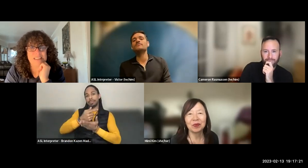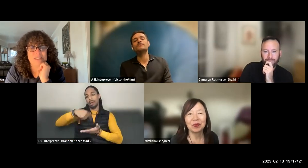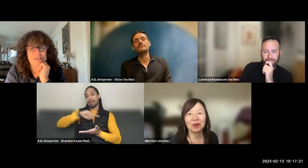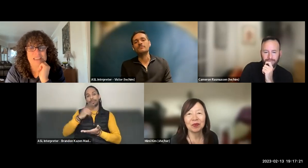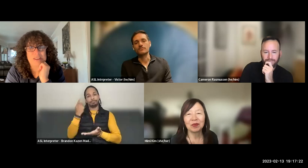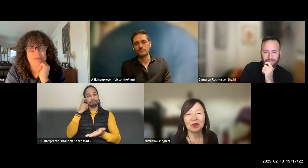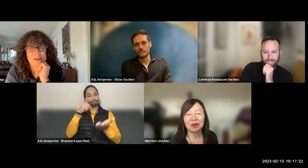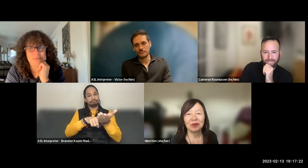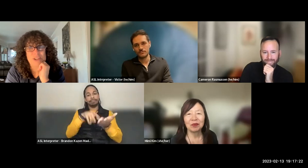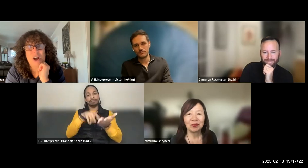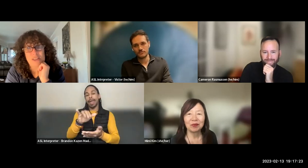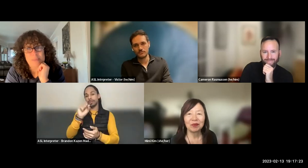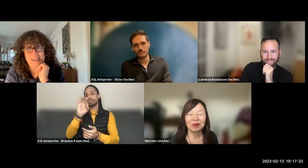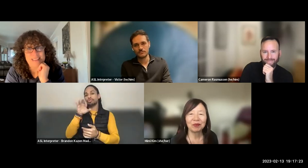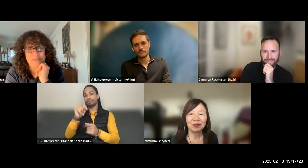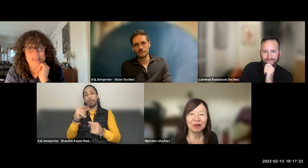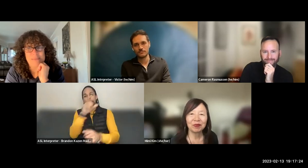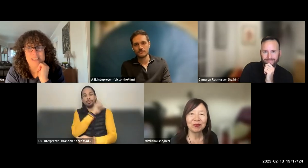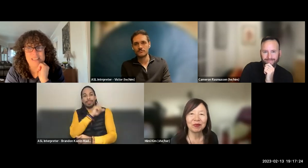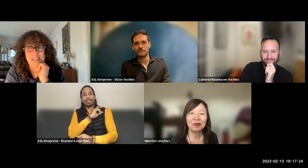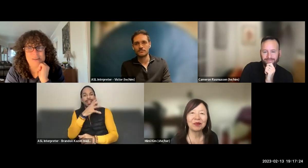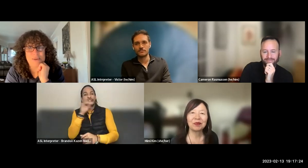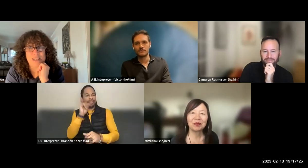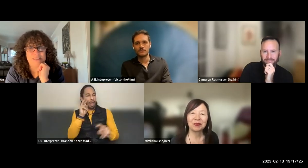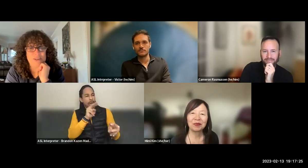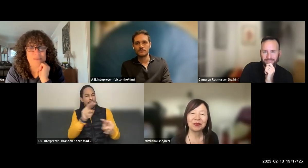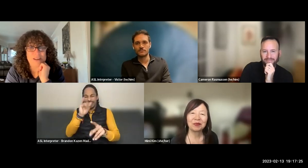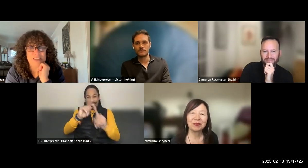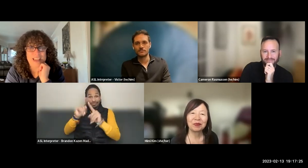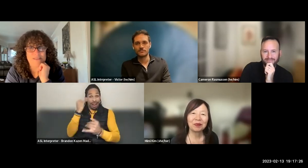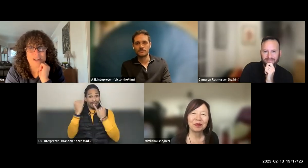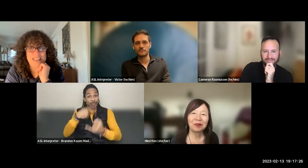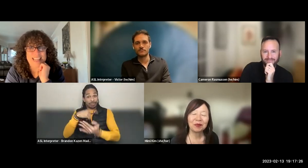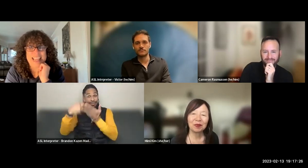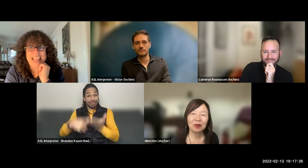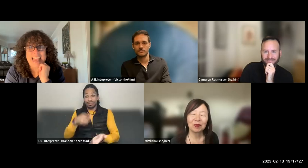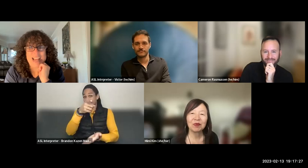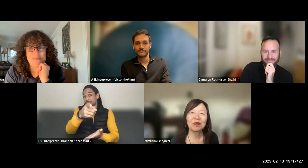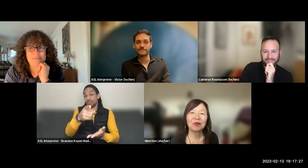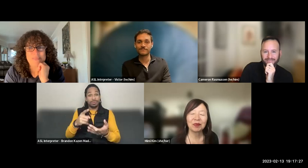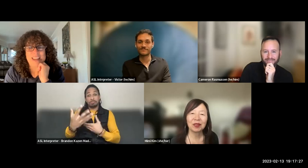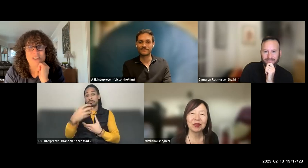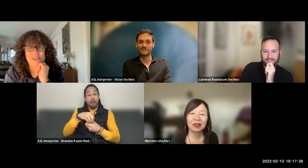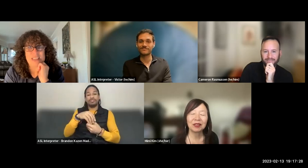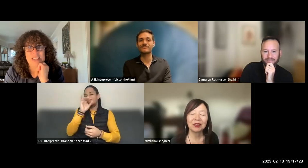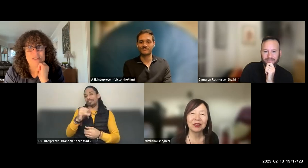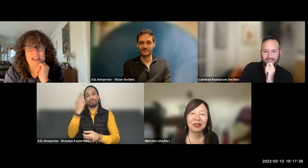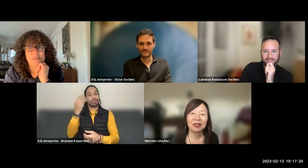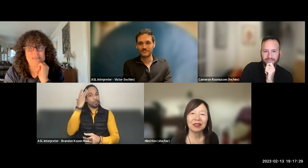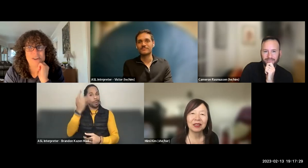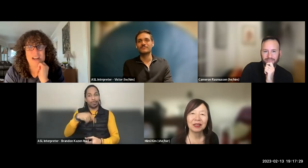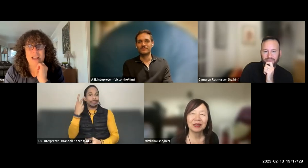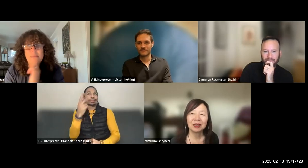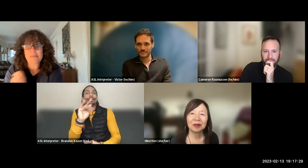many decades. So thank you to all the panelists, but particularly want to lift you up on that front. And also thank